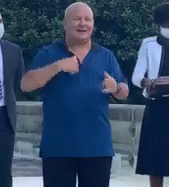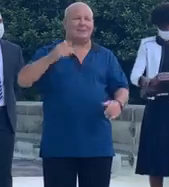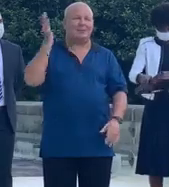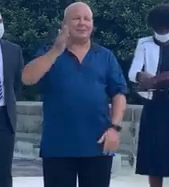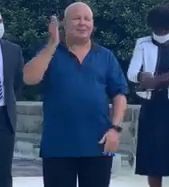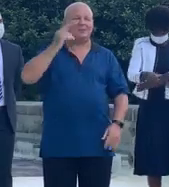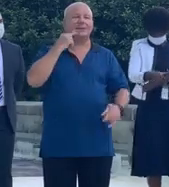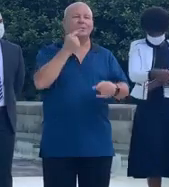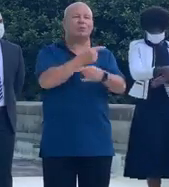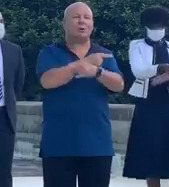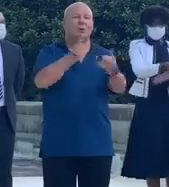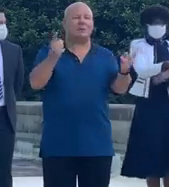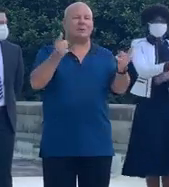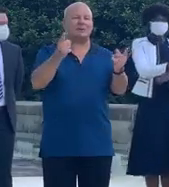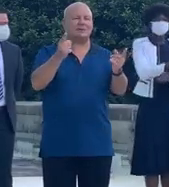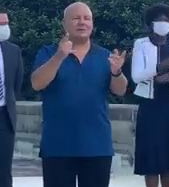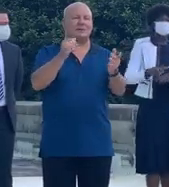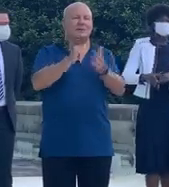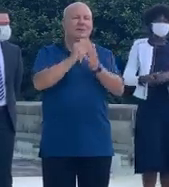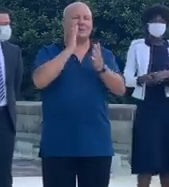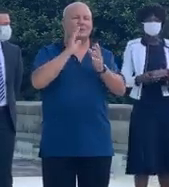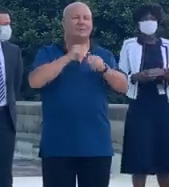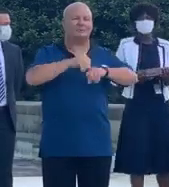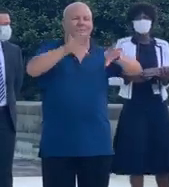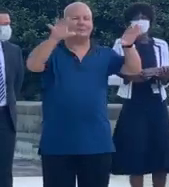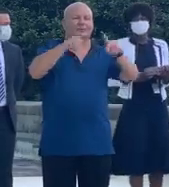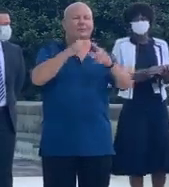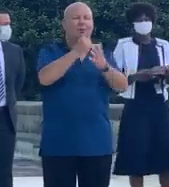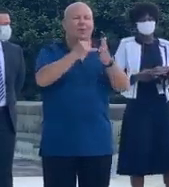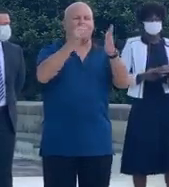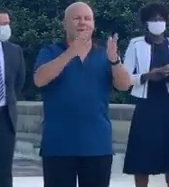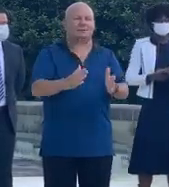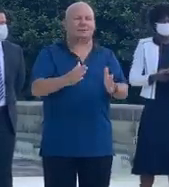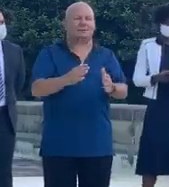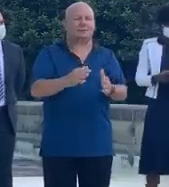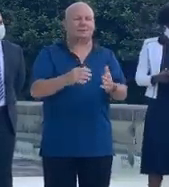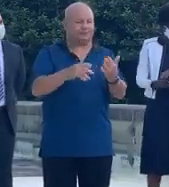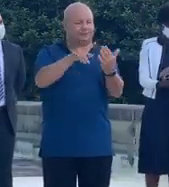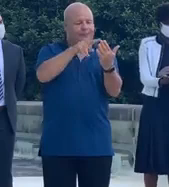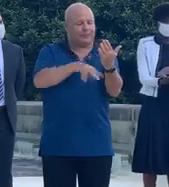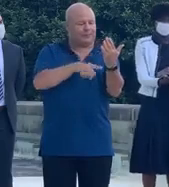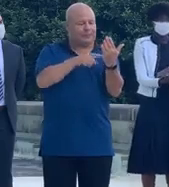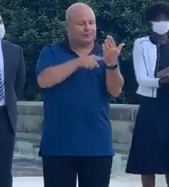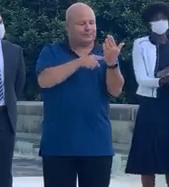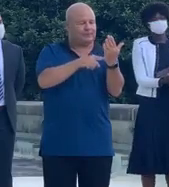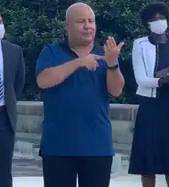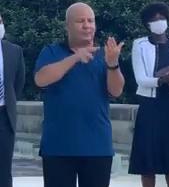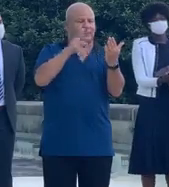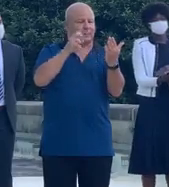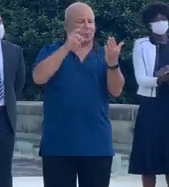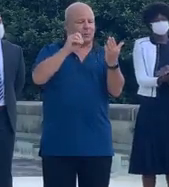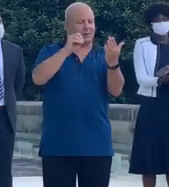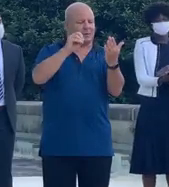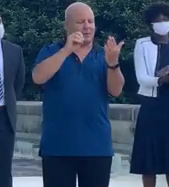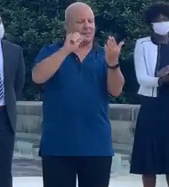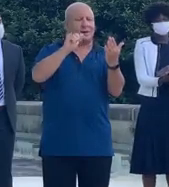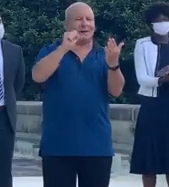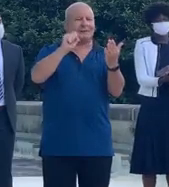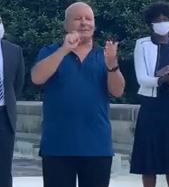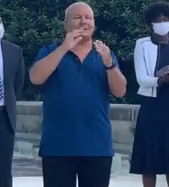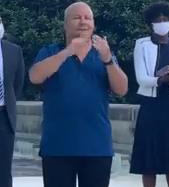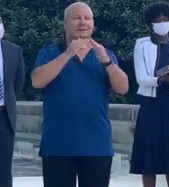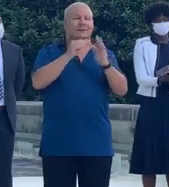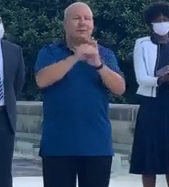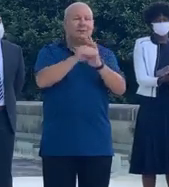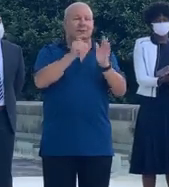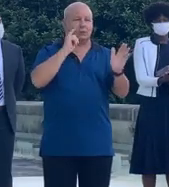the proclamation that will go forth to our artists. It reads, whereas the city of New Orleans